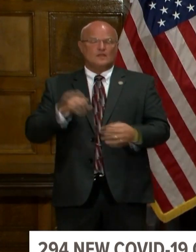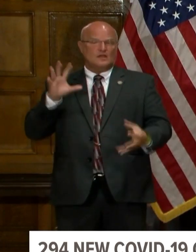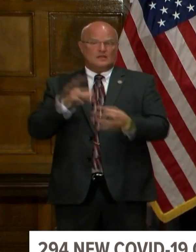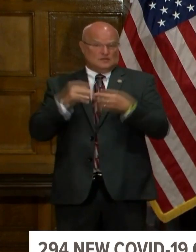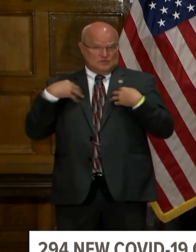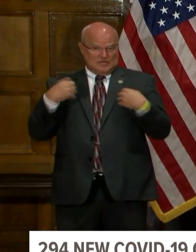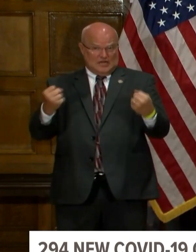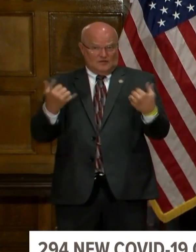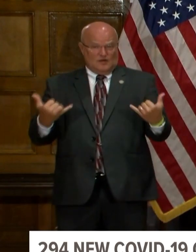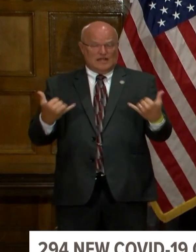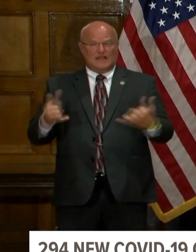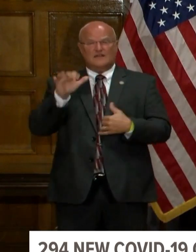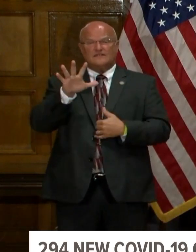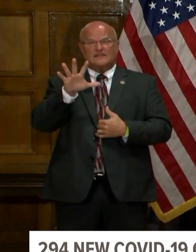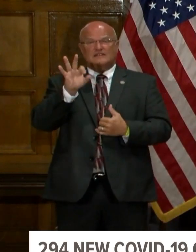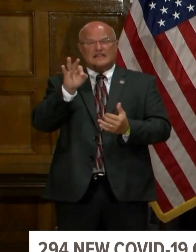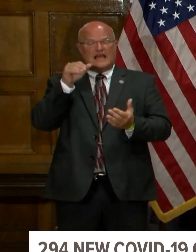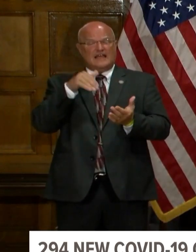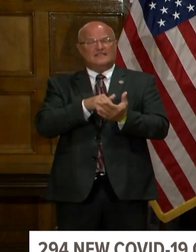recovered patients are